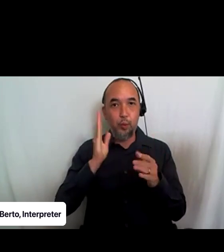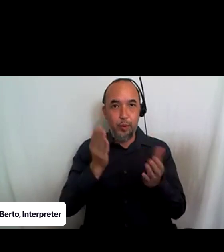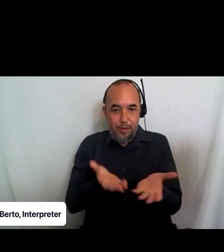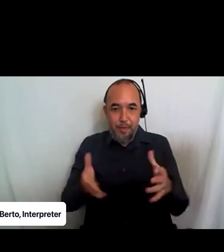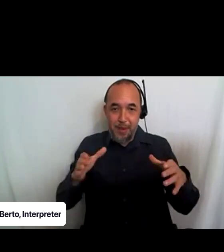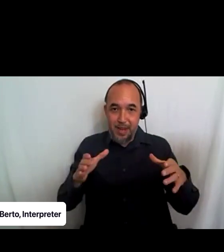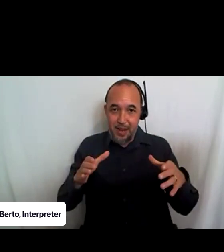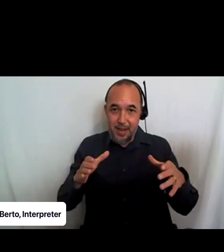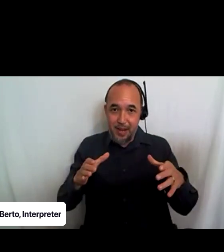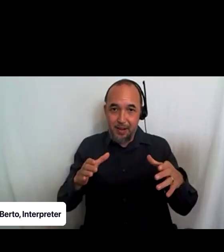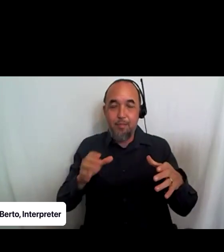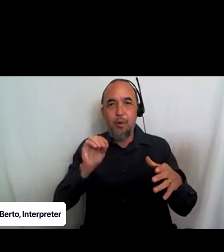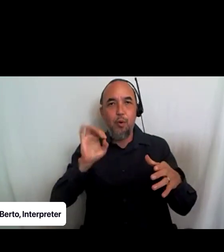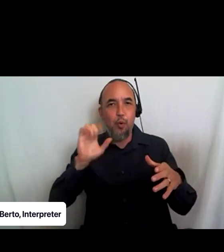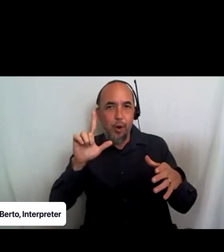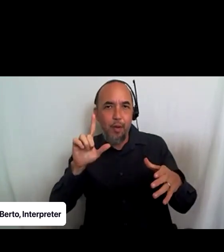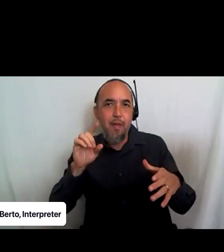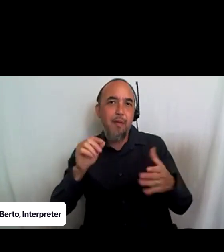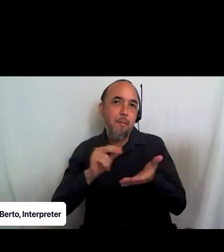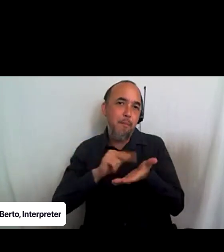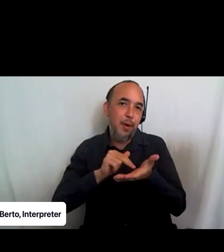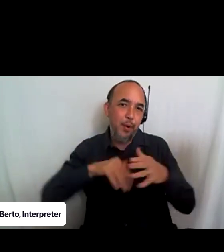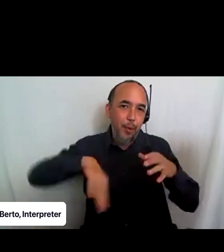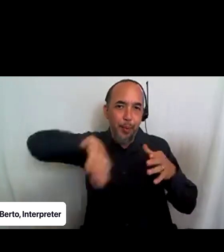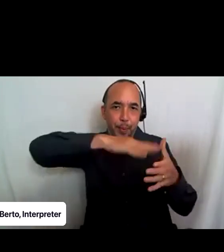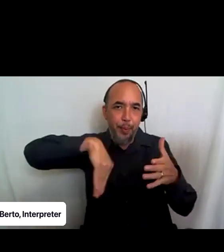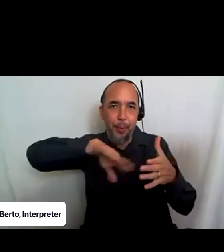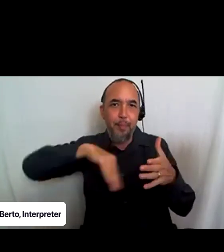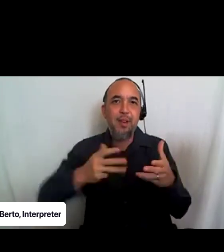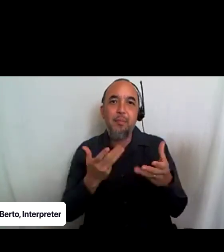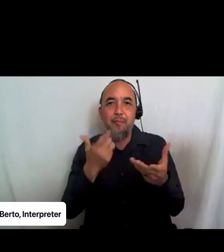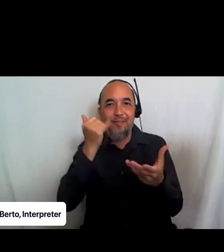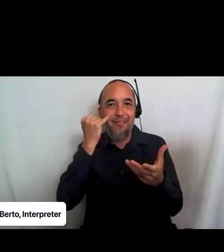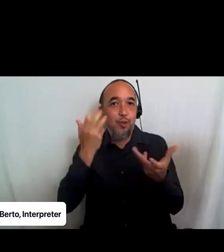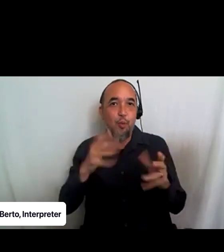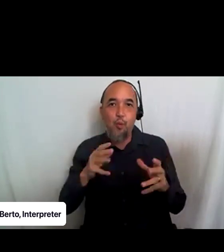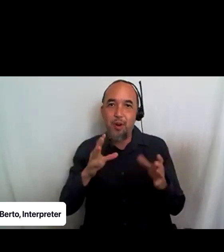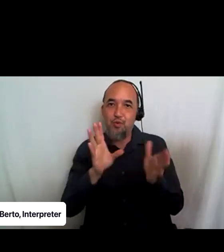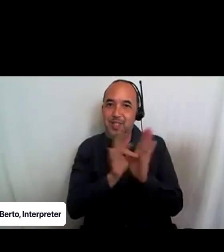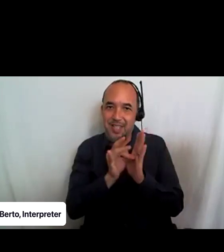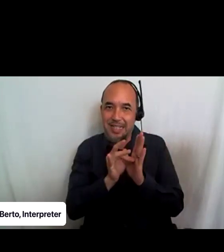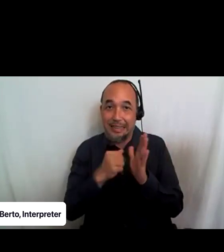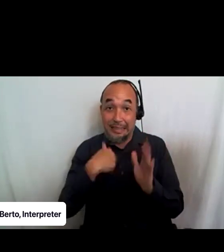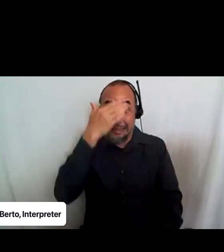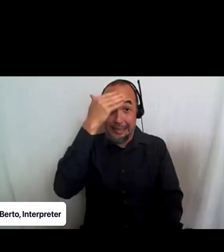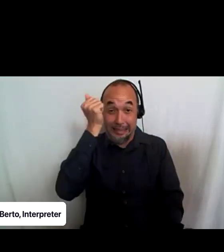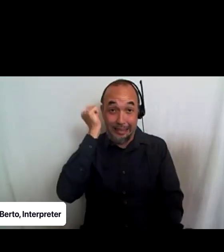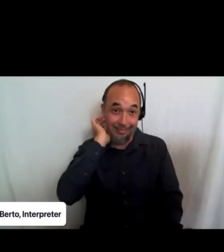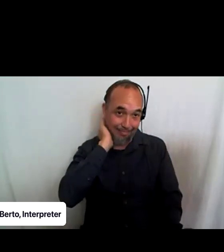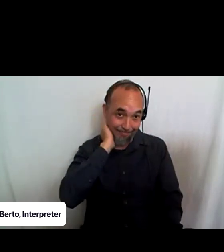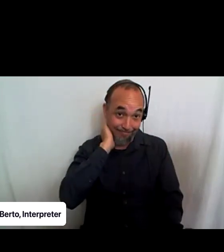pan with olive oil. That's to stop it from sticking all together. I forgot to do that, to be honest with